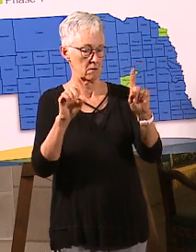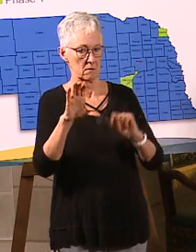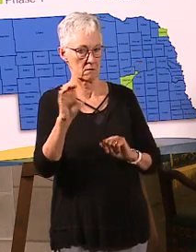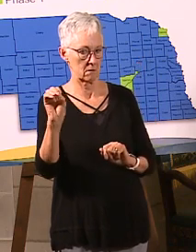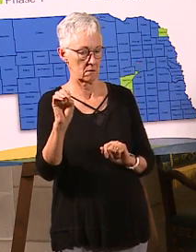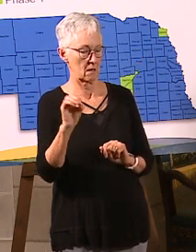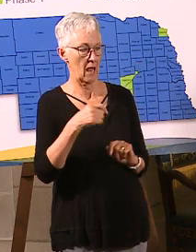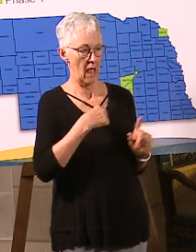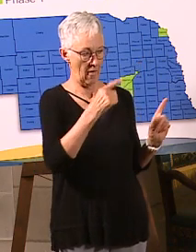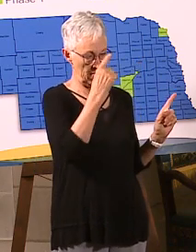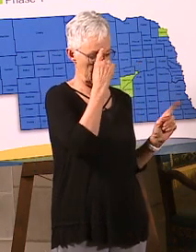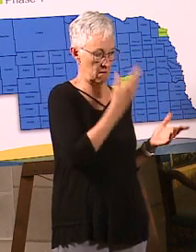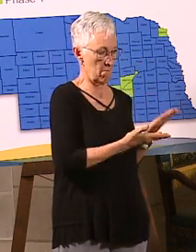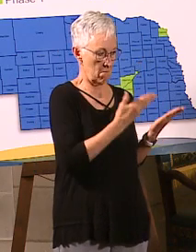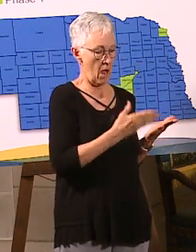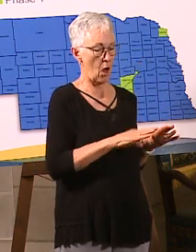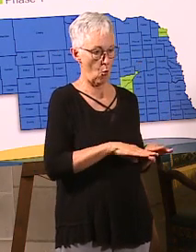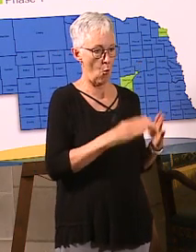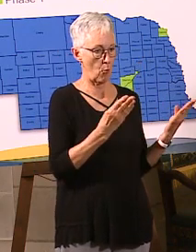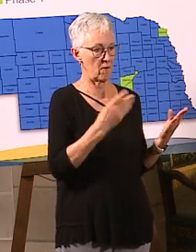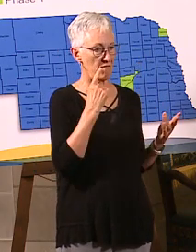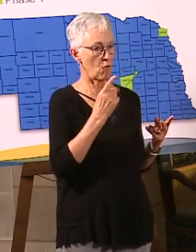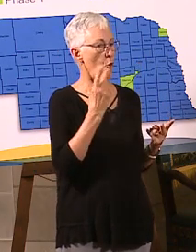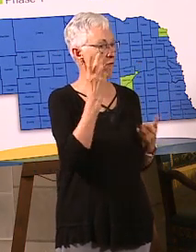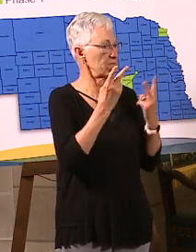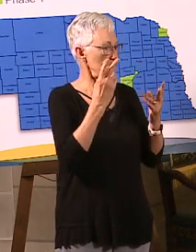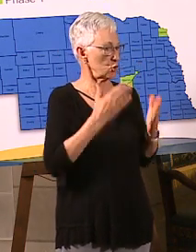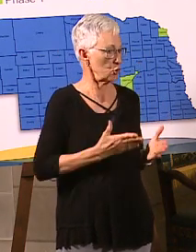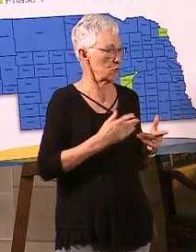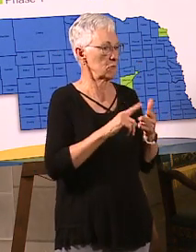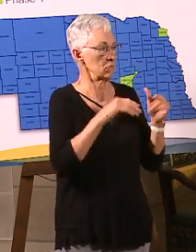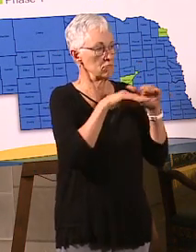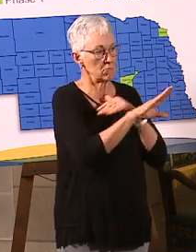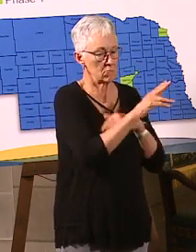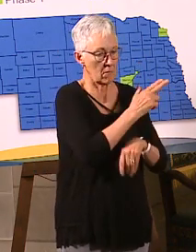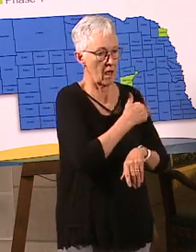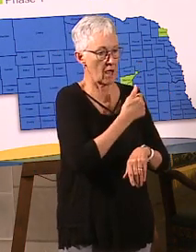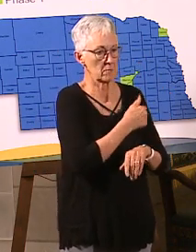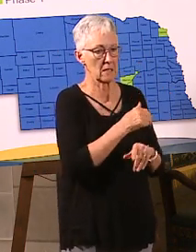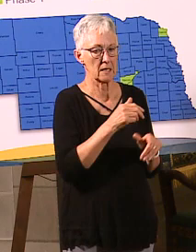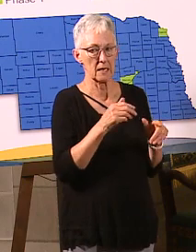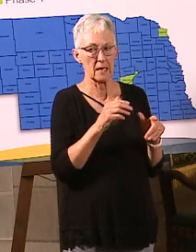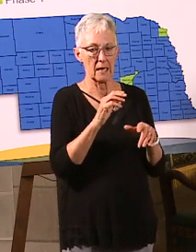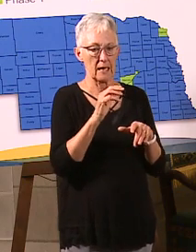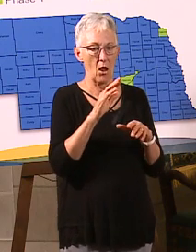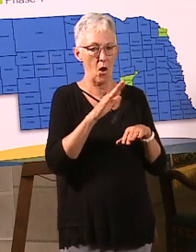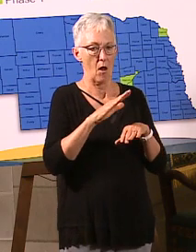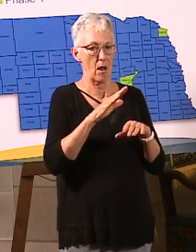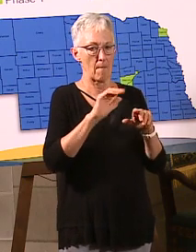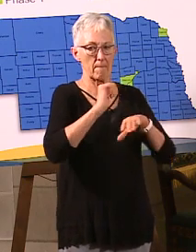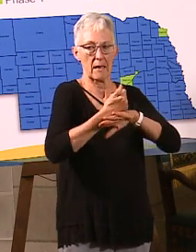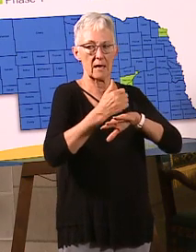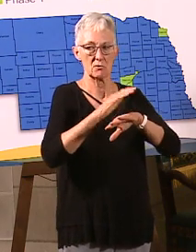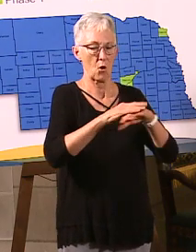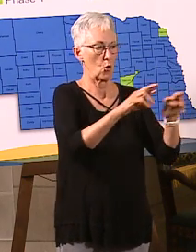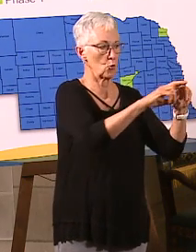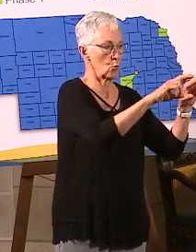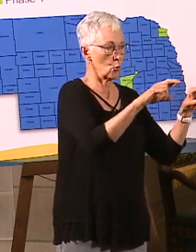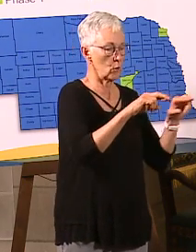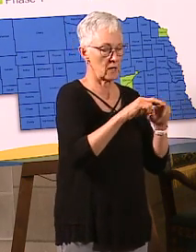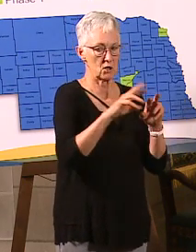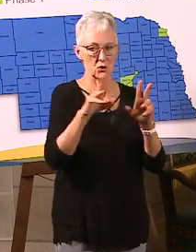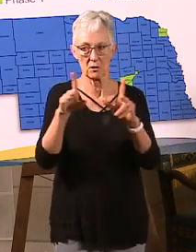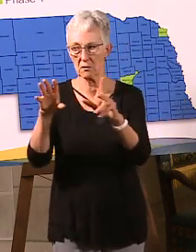a region-by-region basis first, because every place else in the state now, outside of Douglas County, is very, very